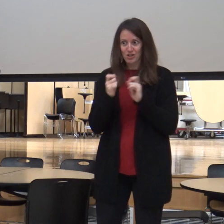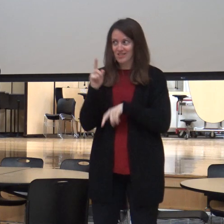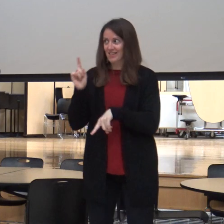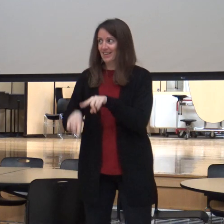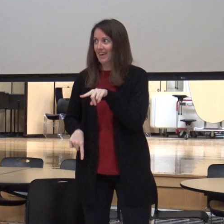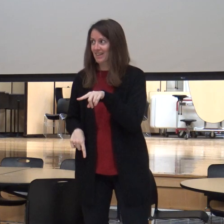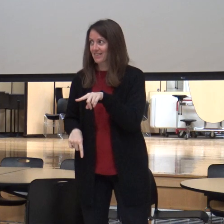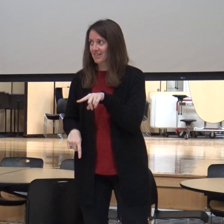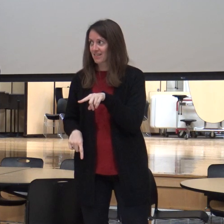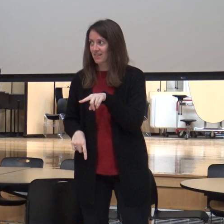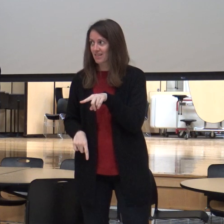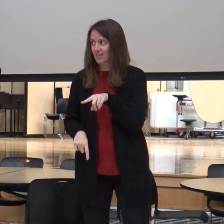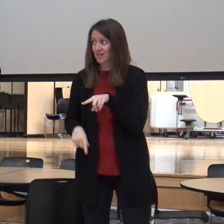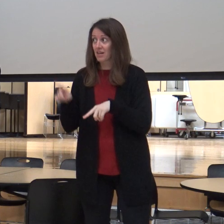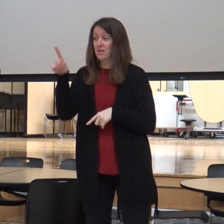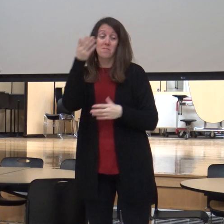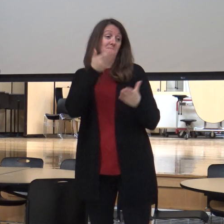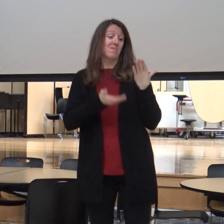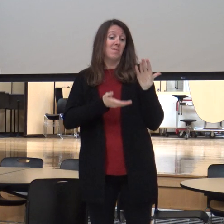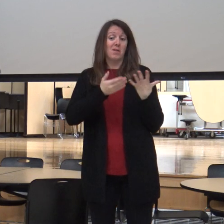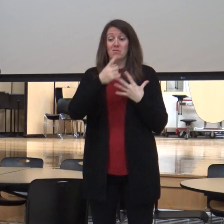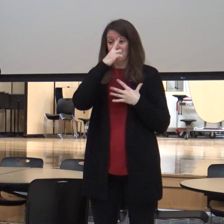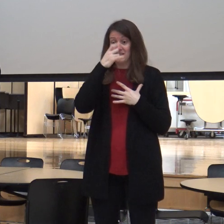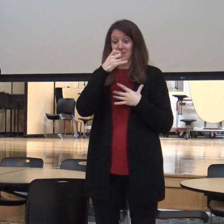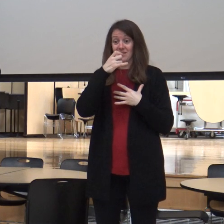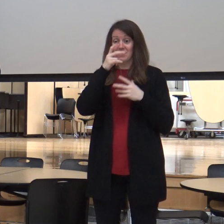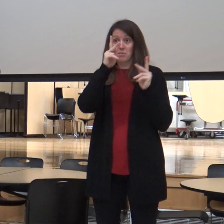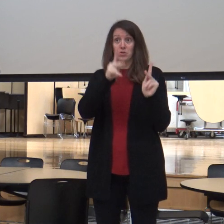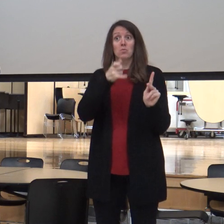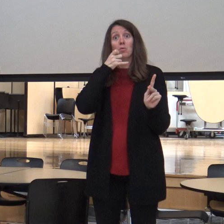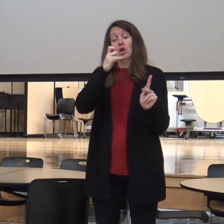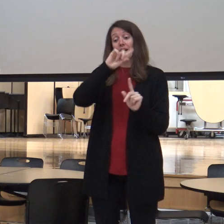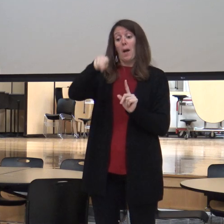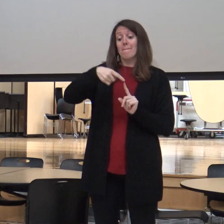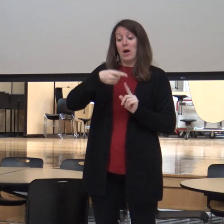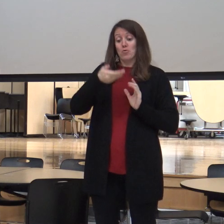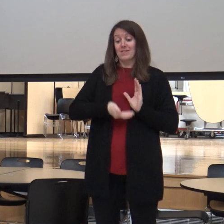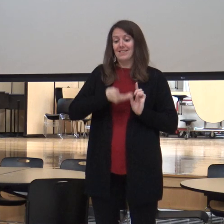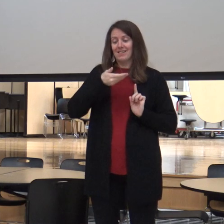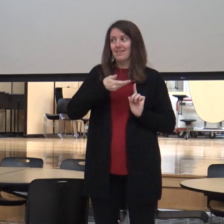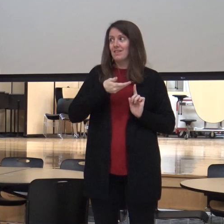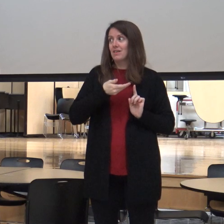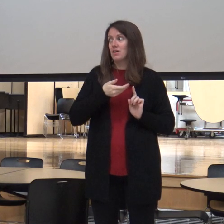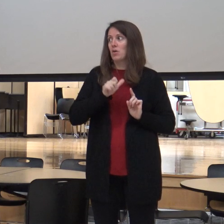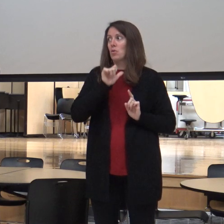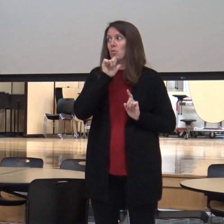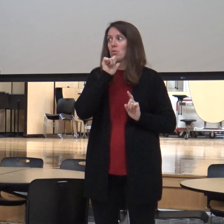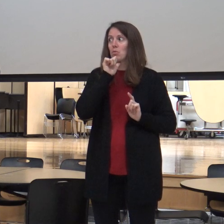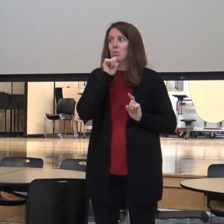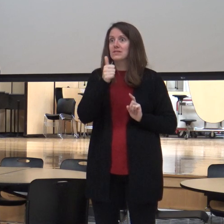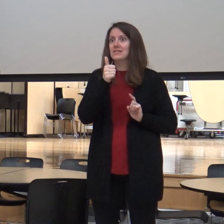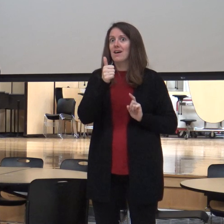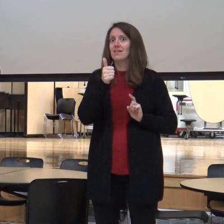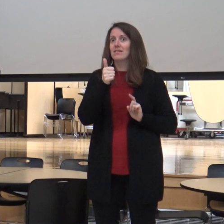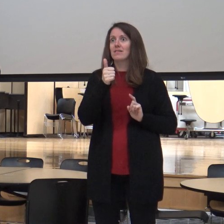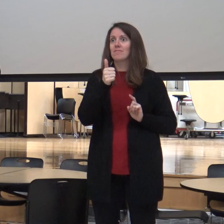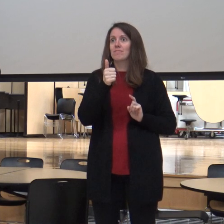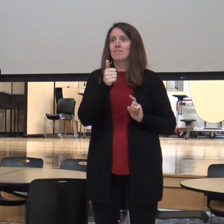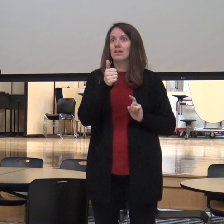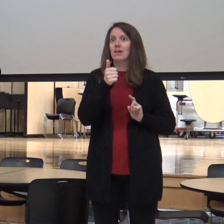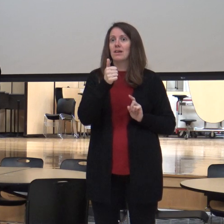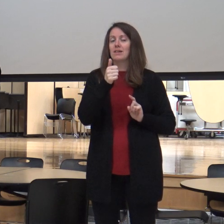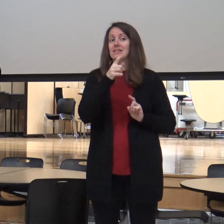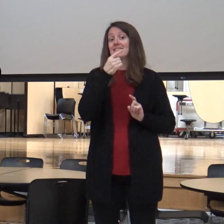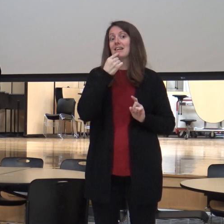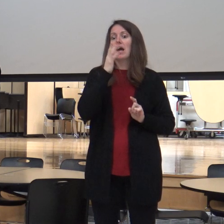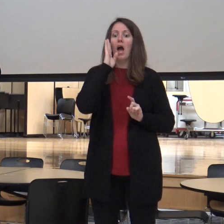it was because the person we were calling about wasn't saying they were going to kill themselves,